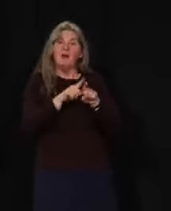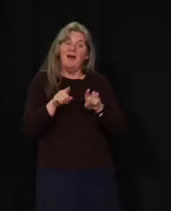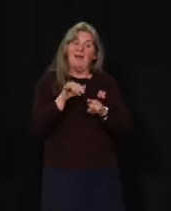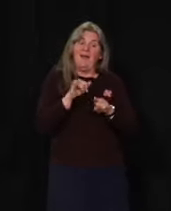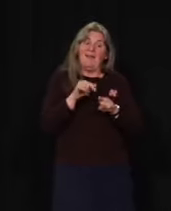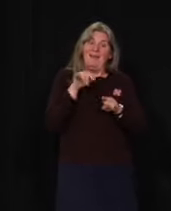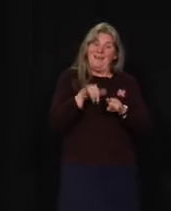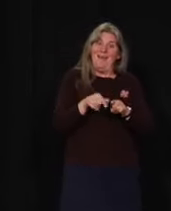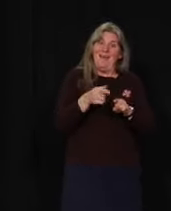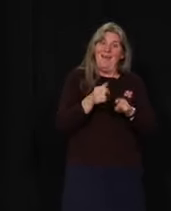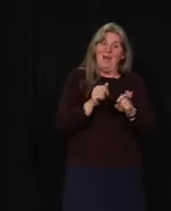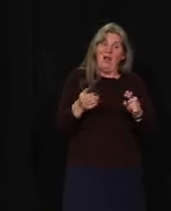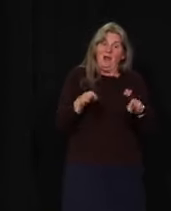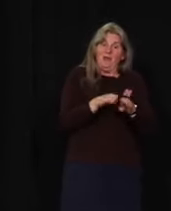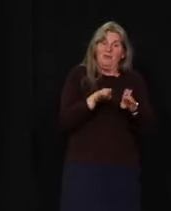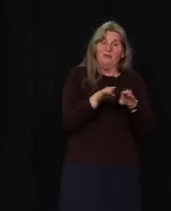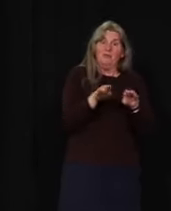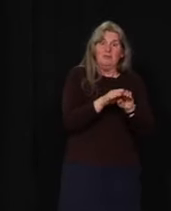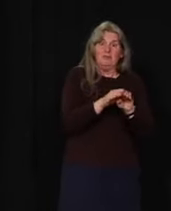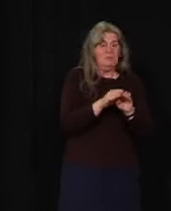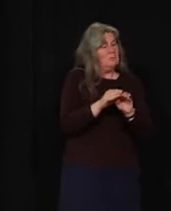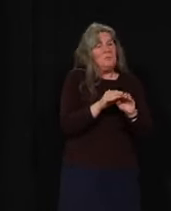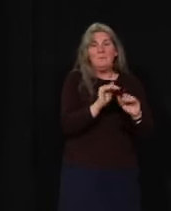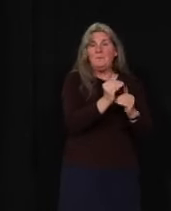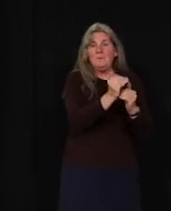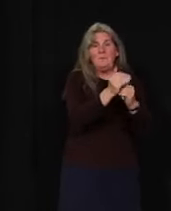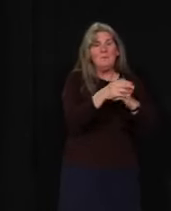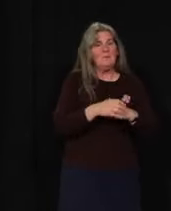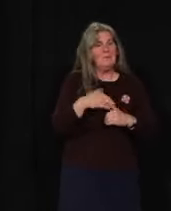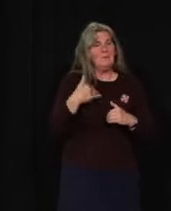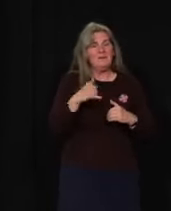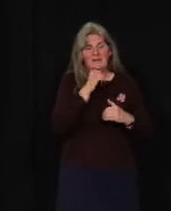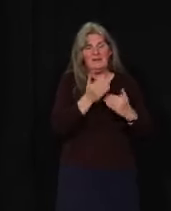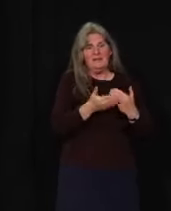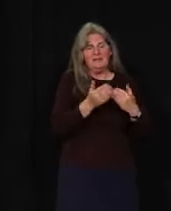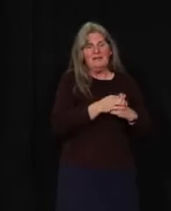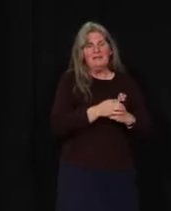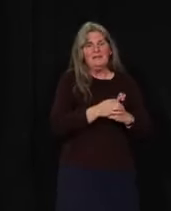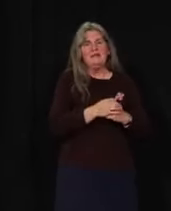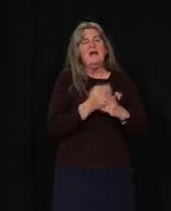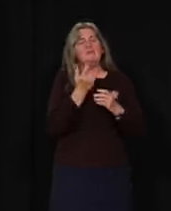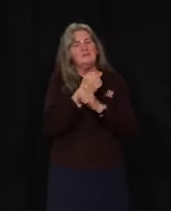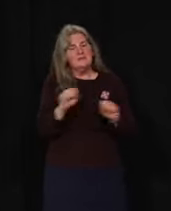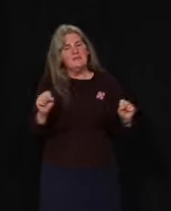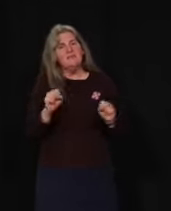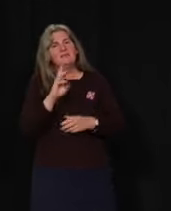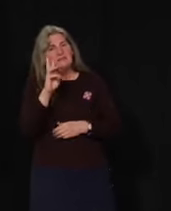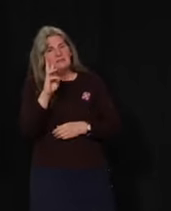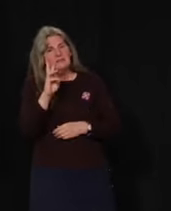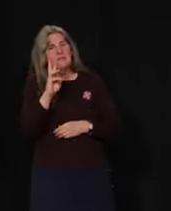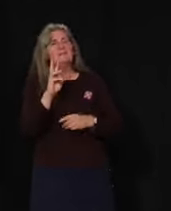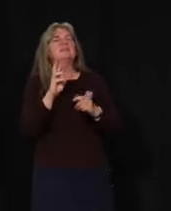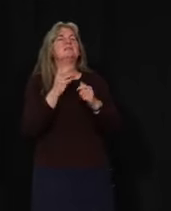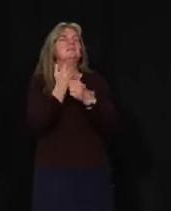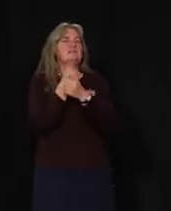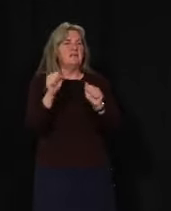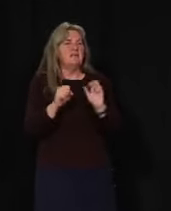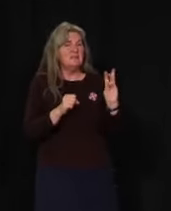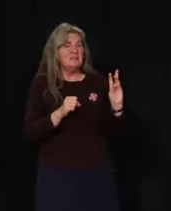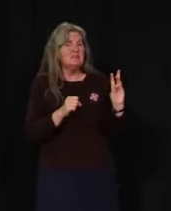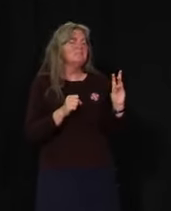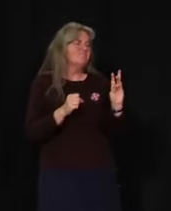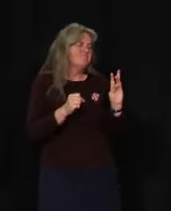with observing spacing and the Safe 6 measures. From what I've seen and heard, this has not always been